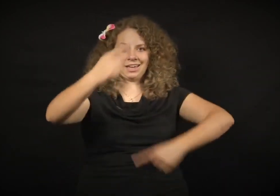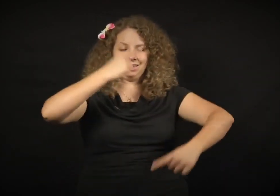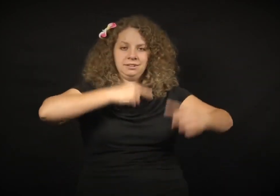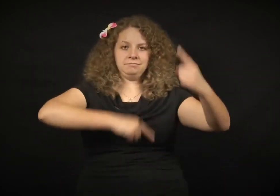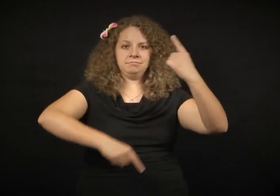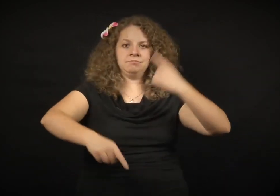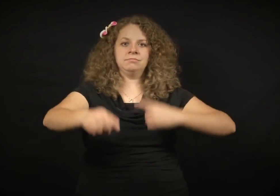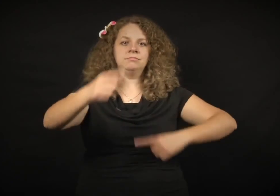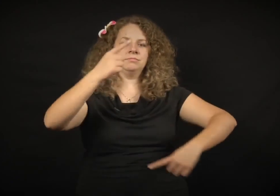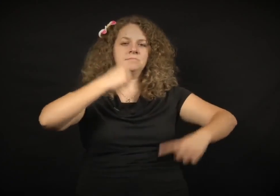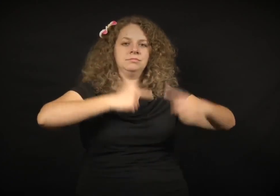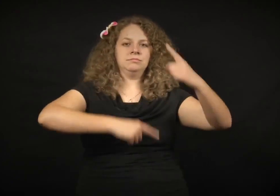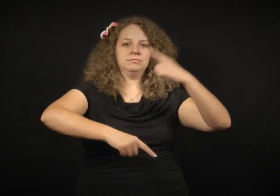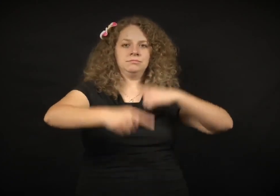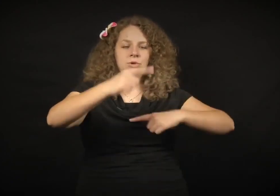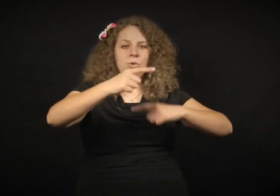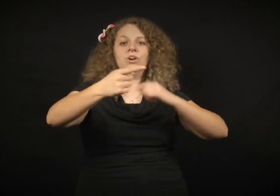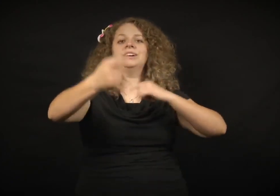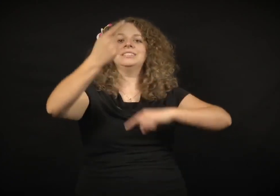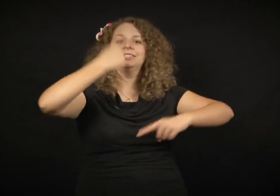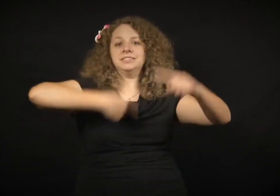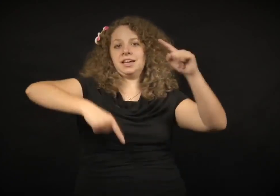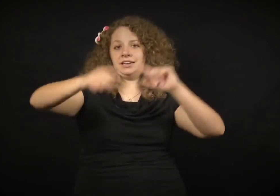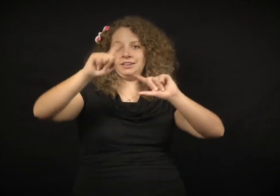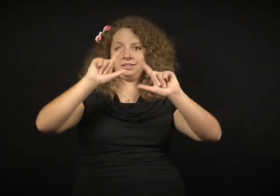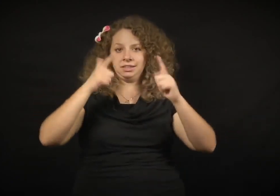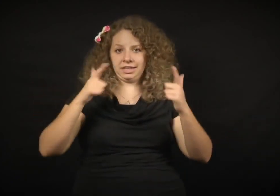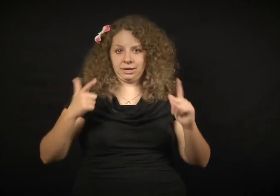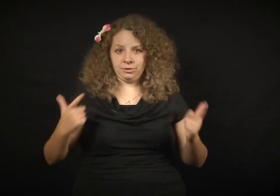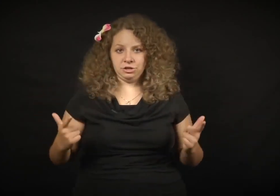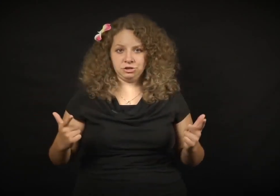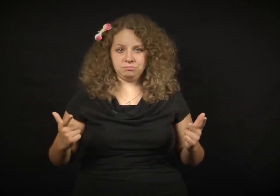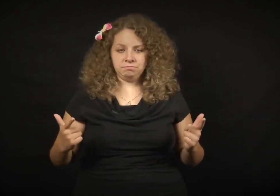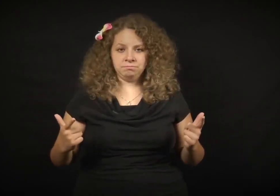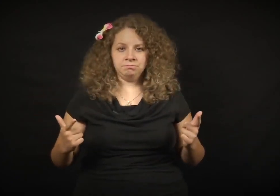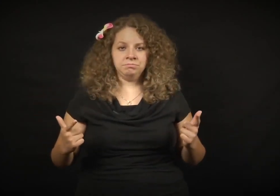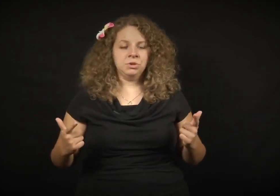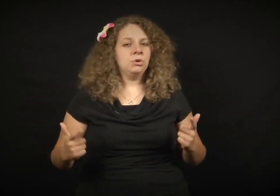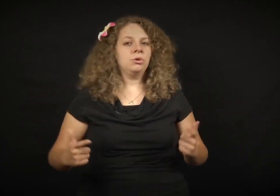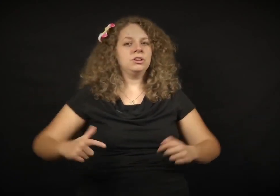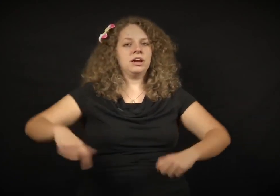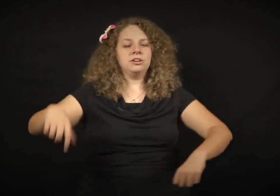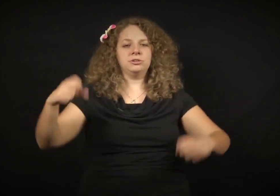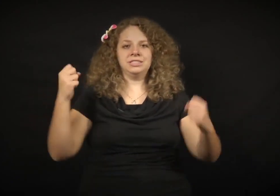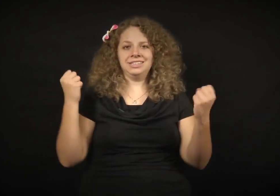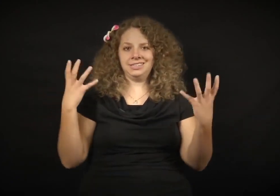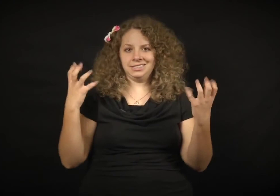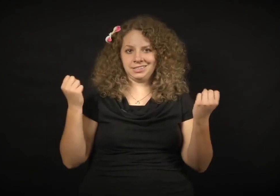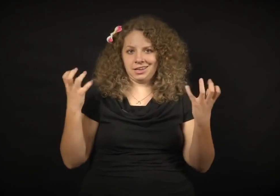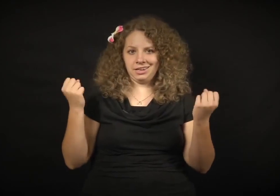Sign or sign language. Or now you'll see